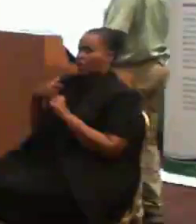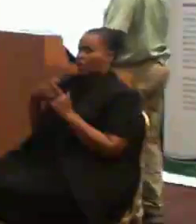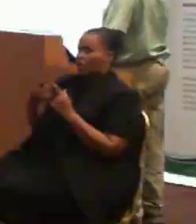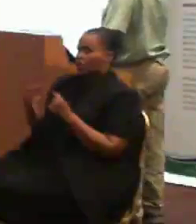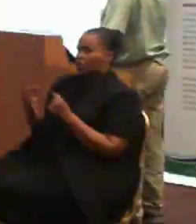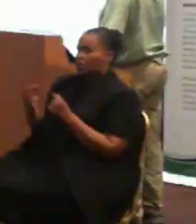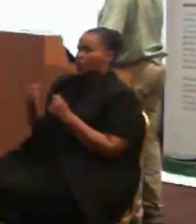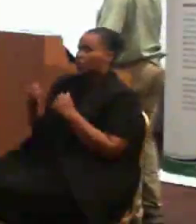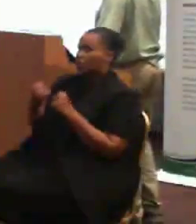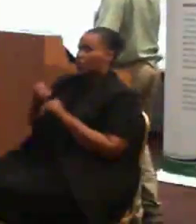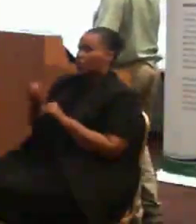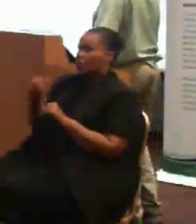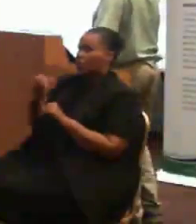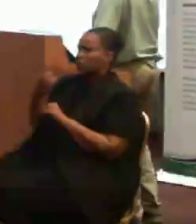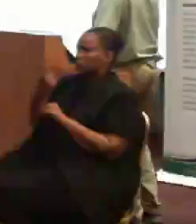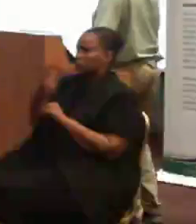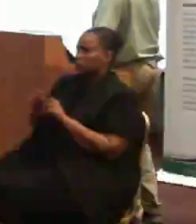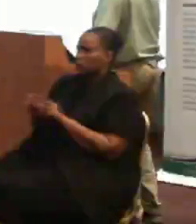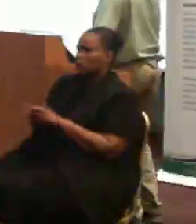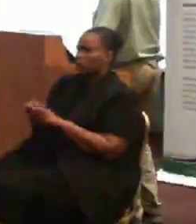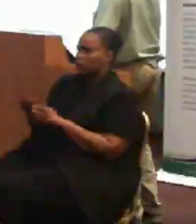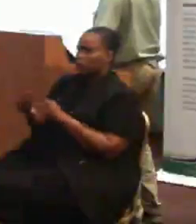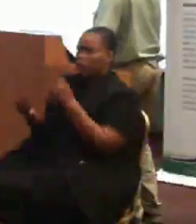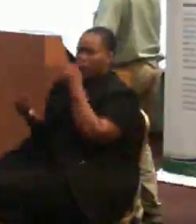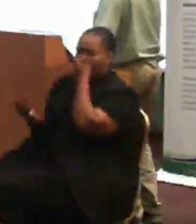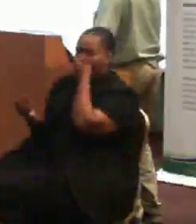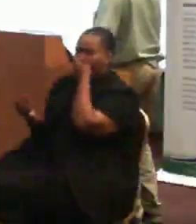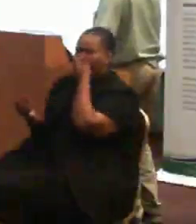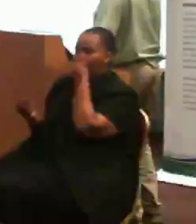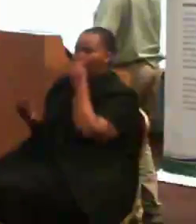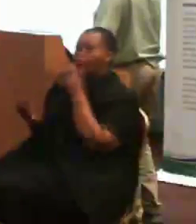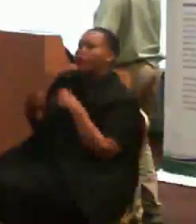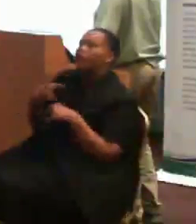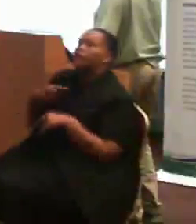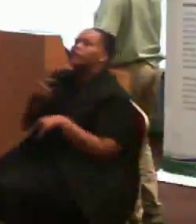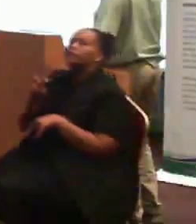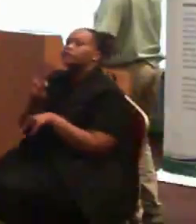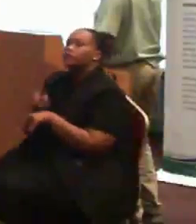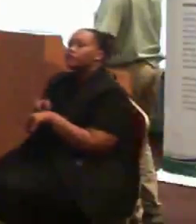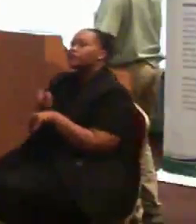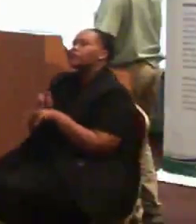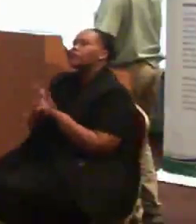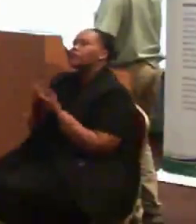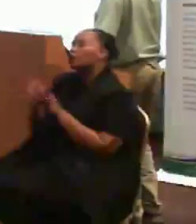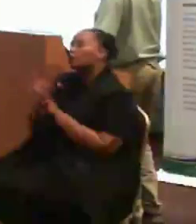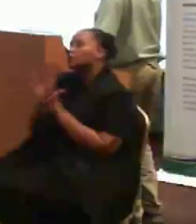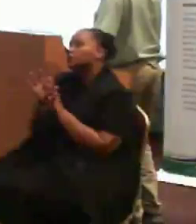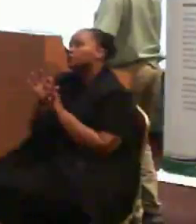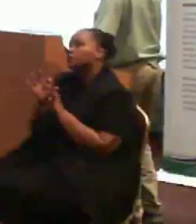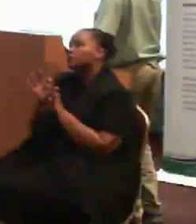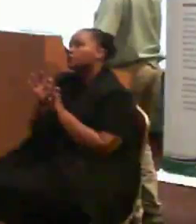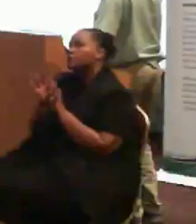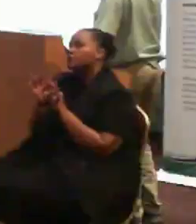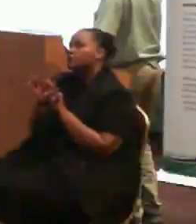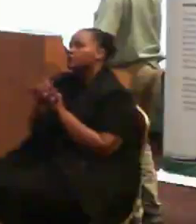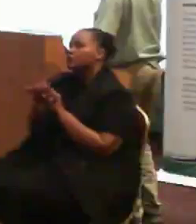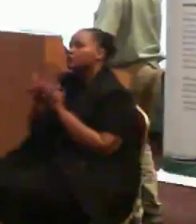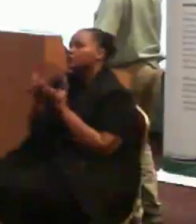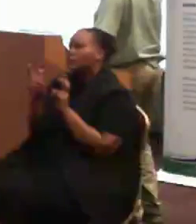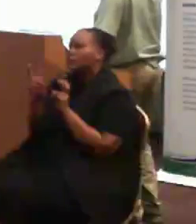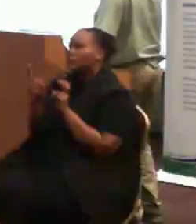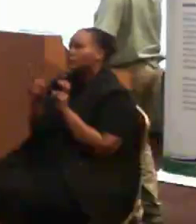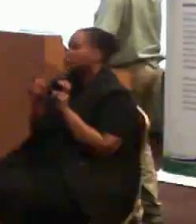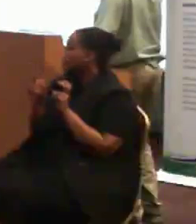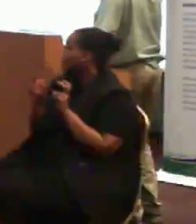Thank you very much, Mr. Jansen. Just to clarify that you've already touched on the question about the switching